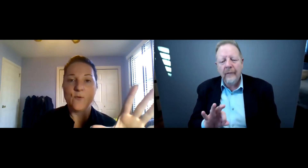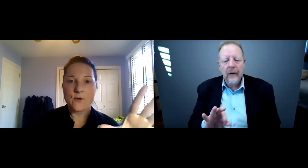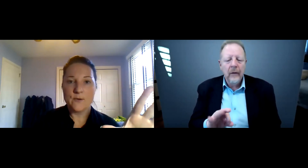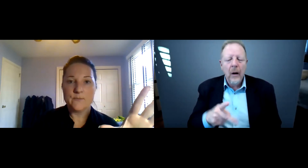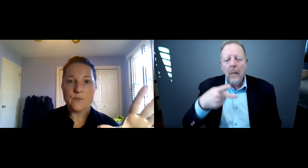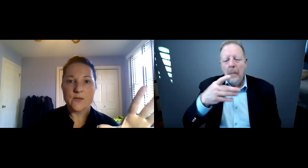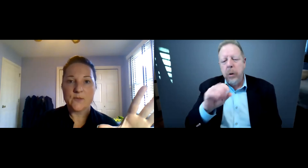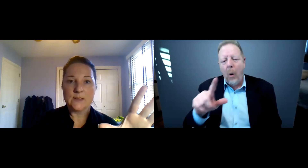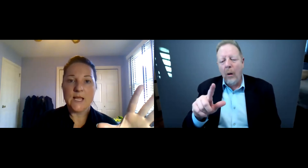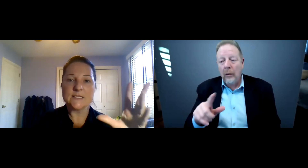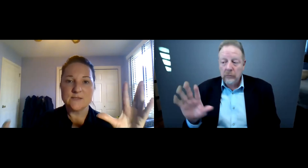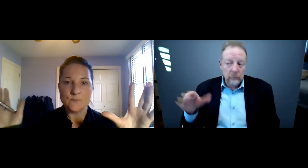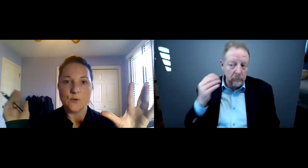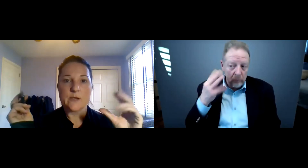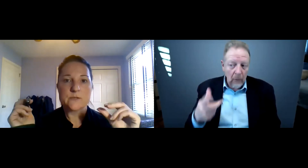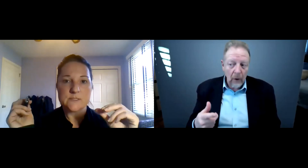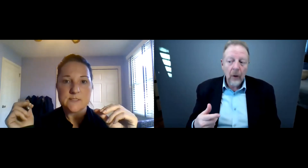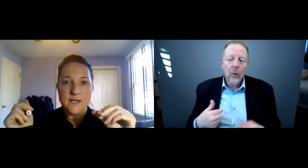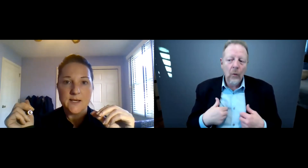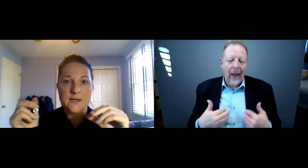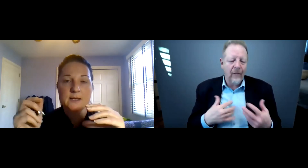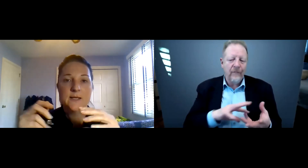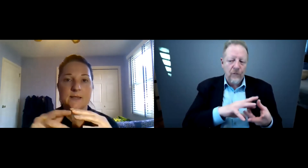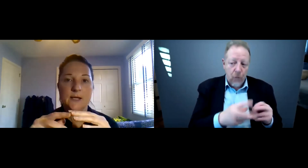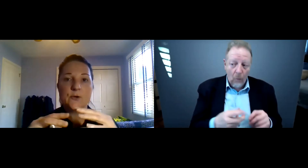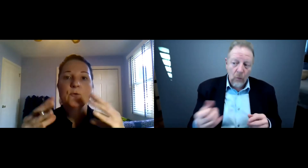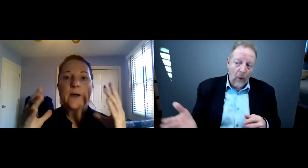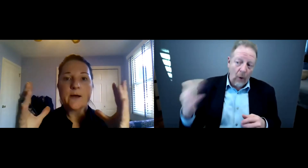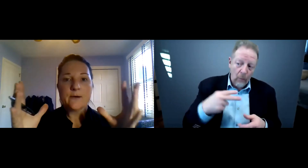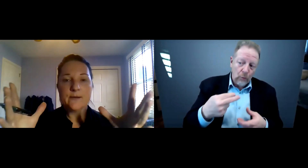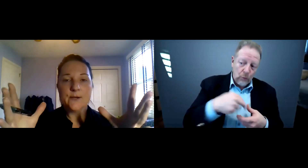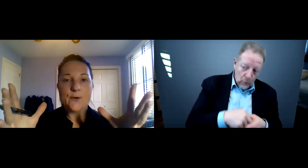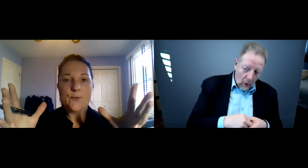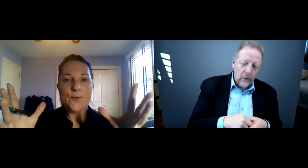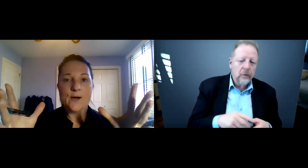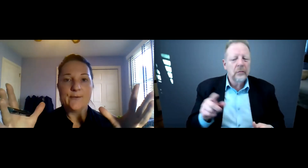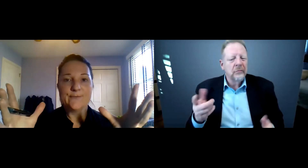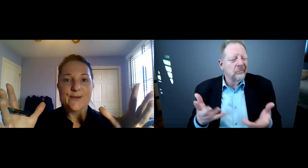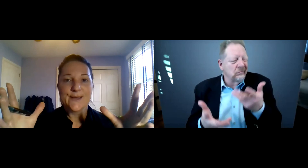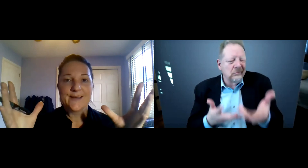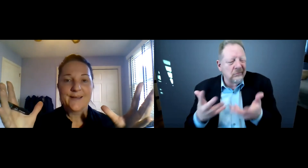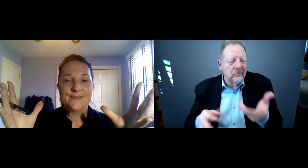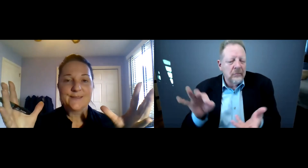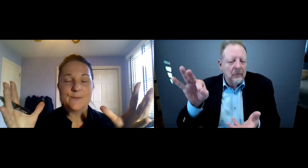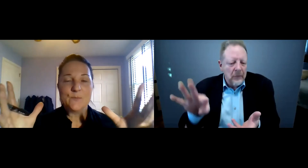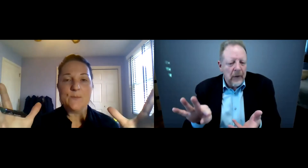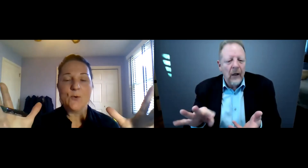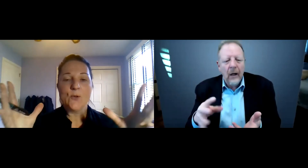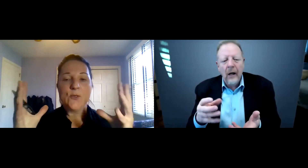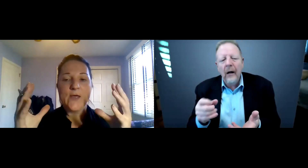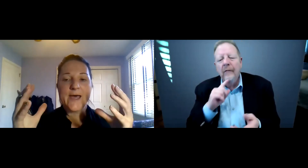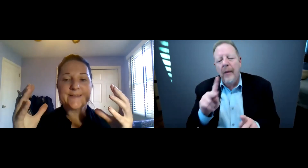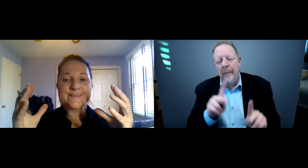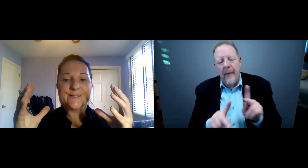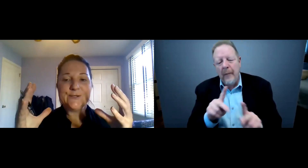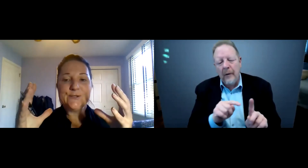a forum with lots of employers and saying that, are you aware, of the